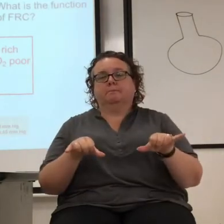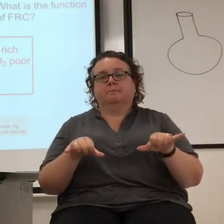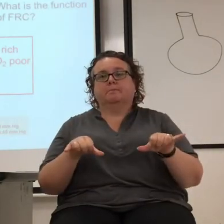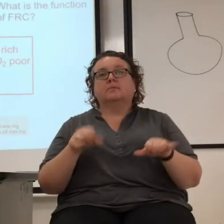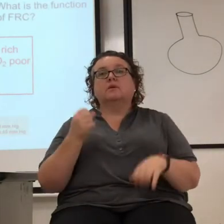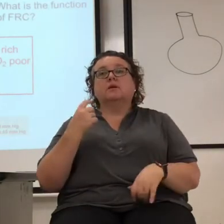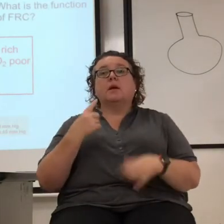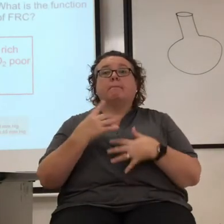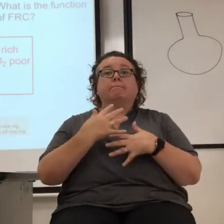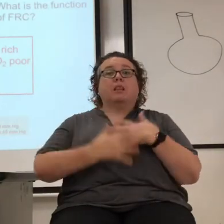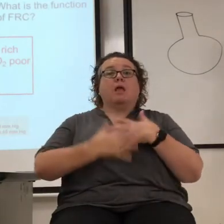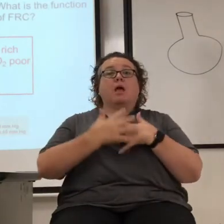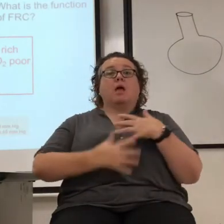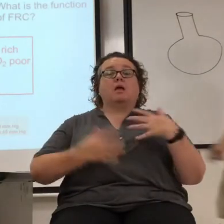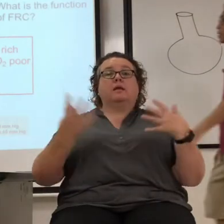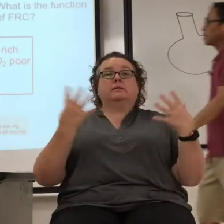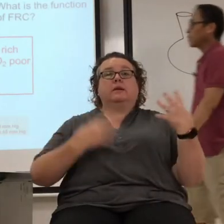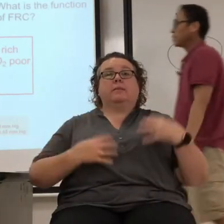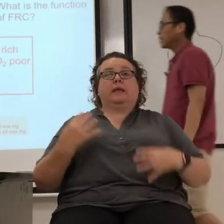And blood is coming in,